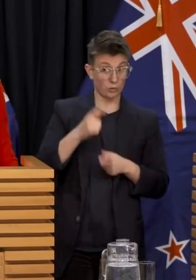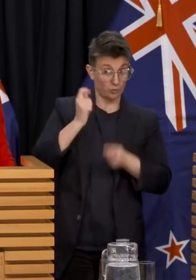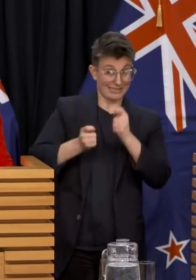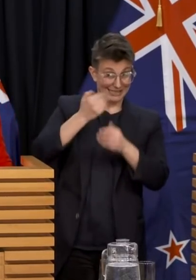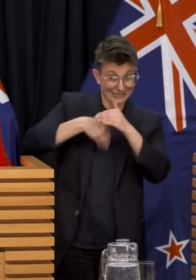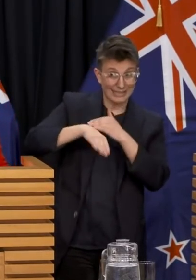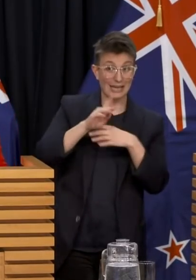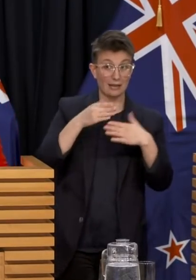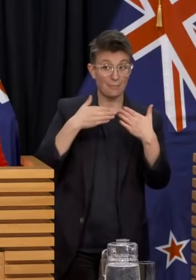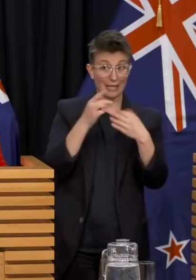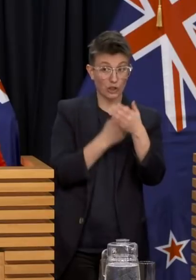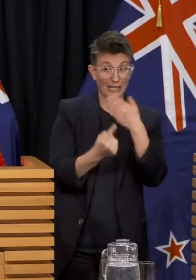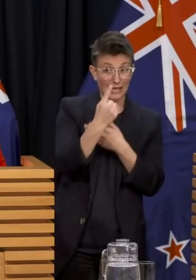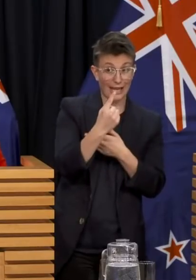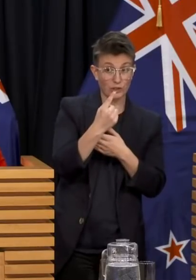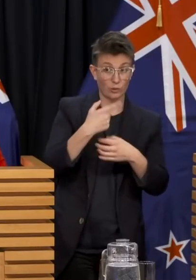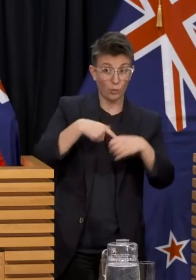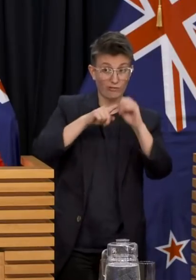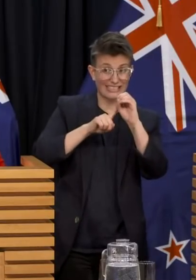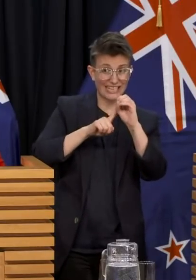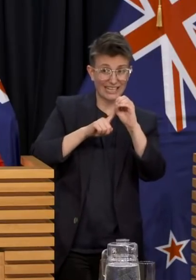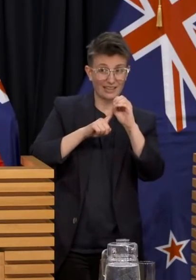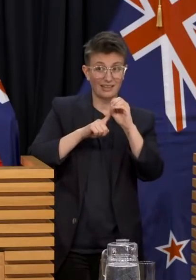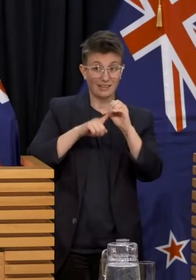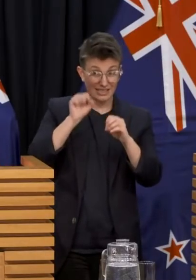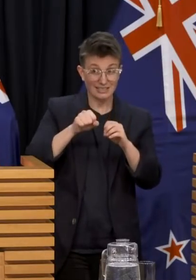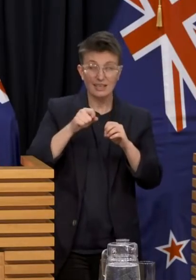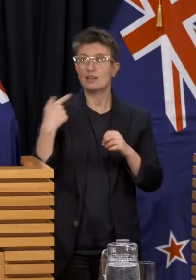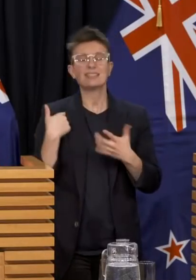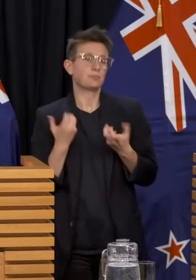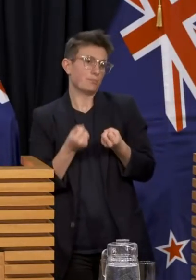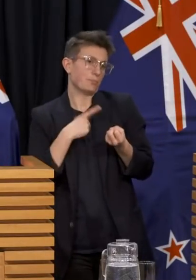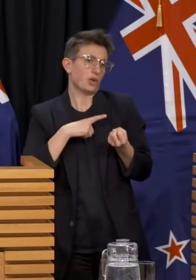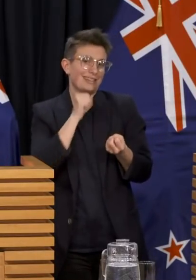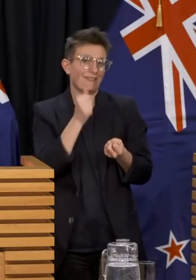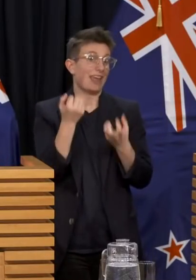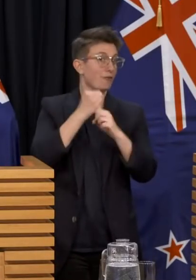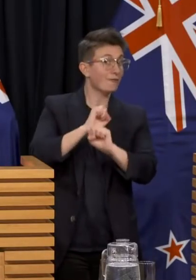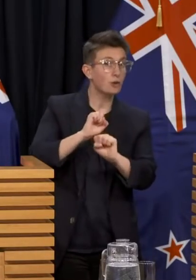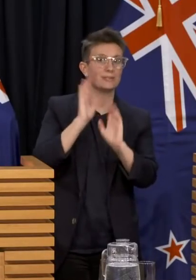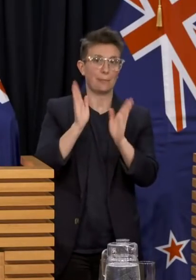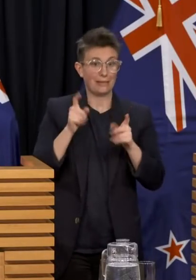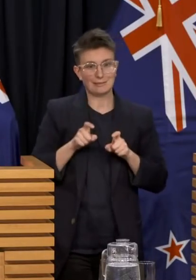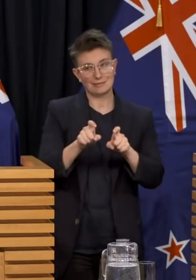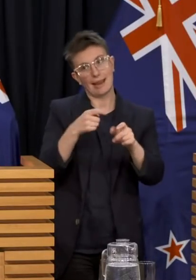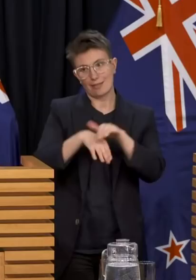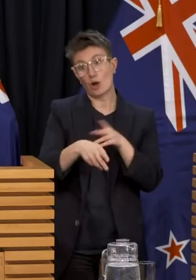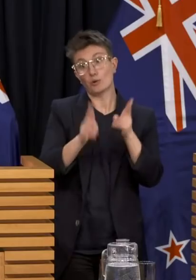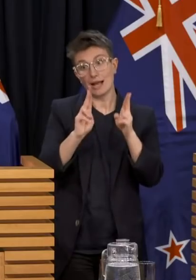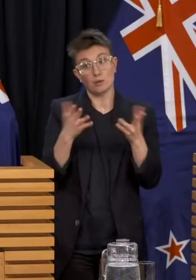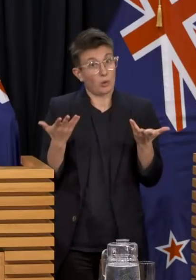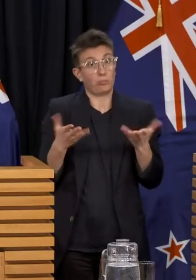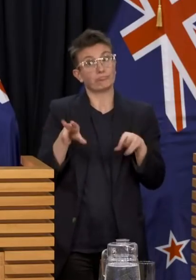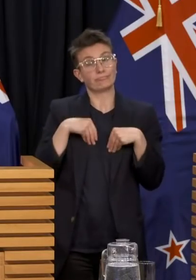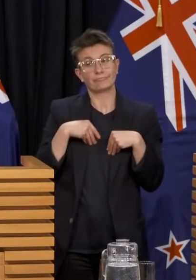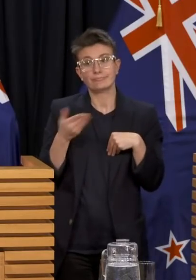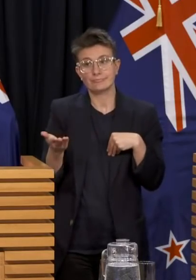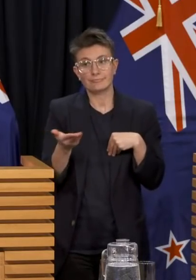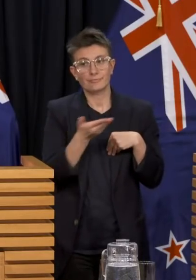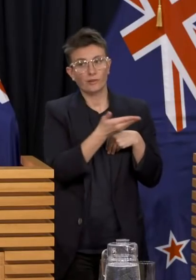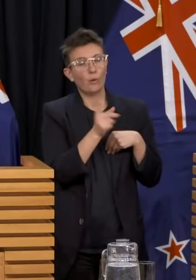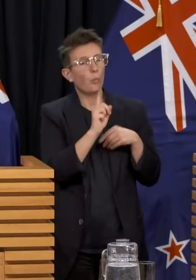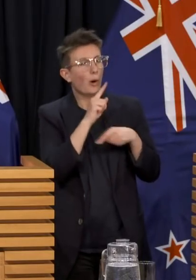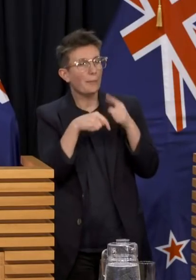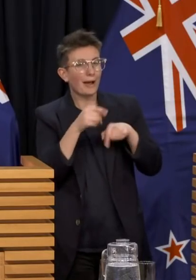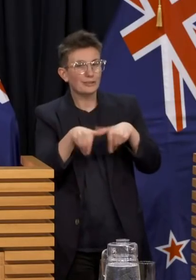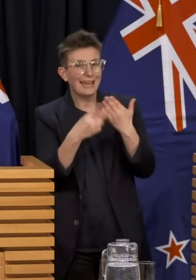for longer. That's right. Day 3. What happens if they say no at day 3? Look, at the end of the day, they're encouraged to take the test at day 3. There is huge incentive for them to have the